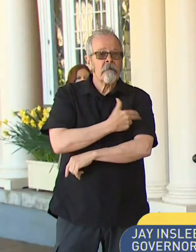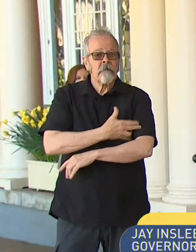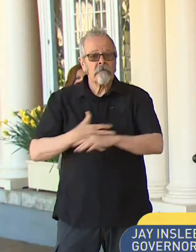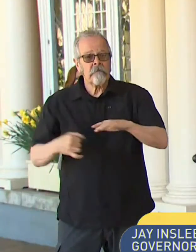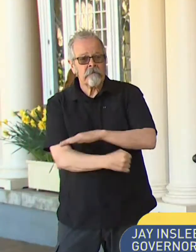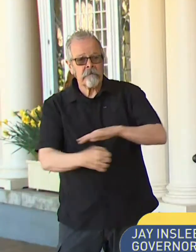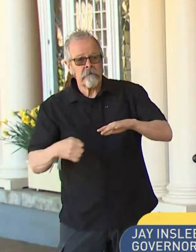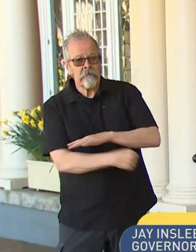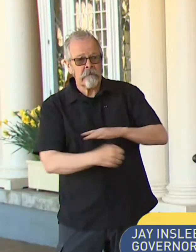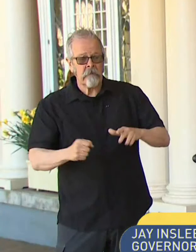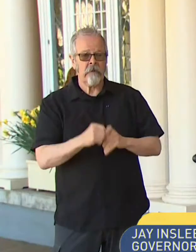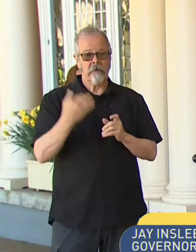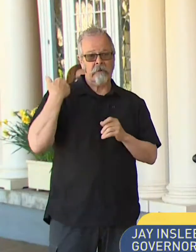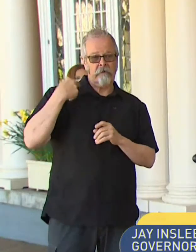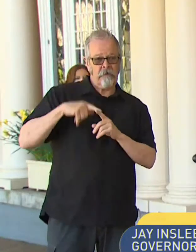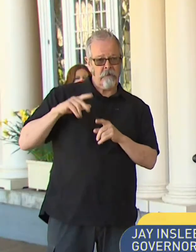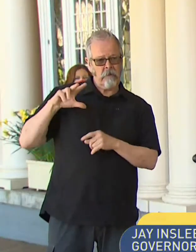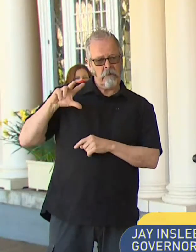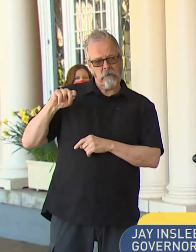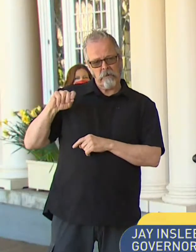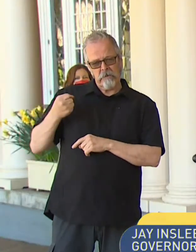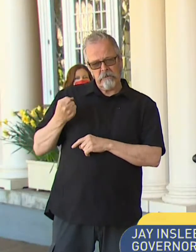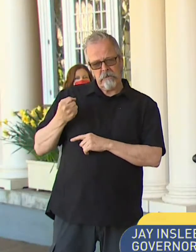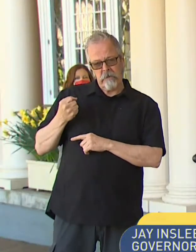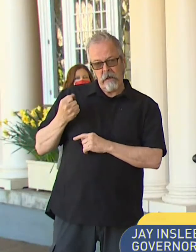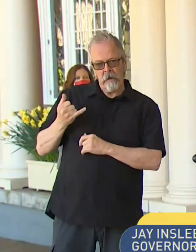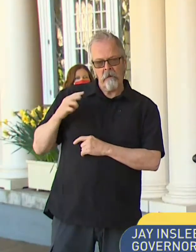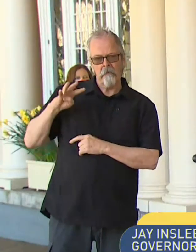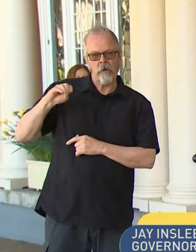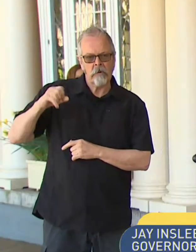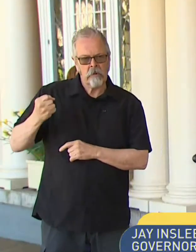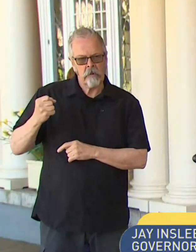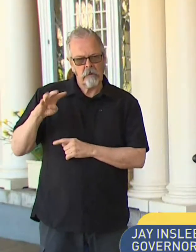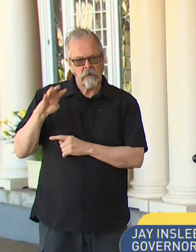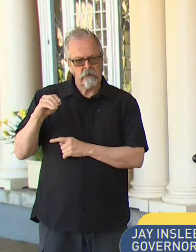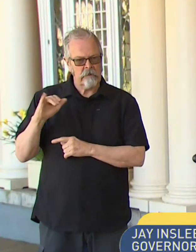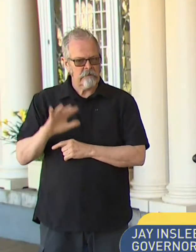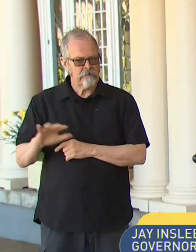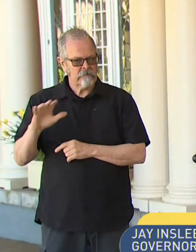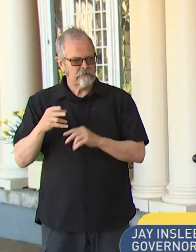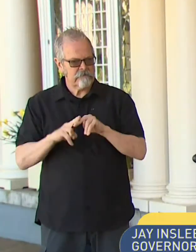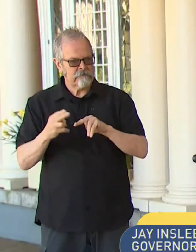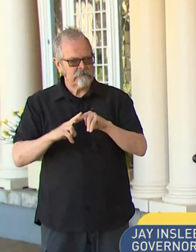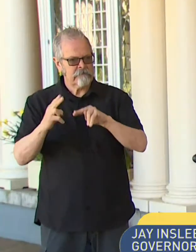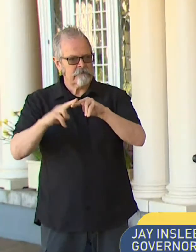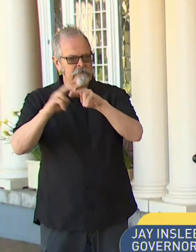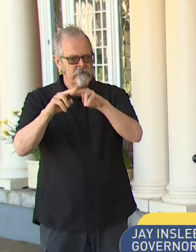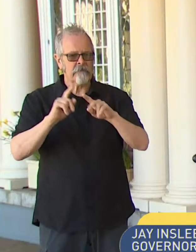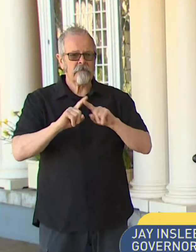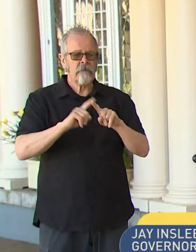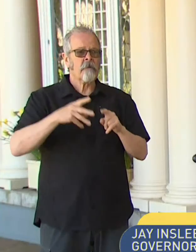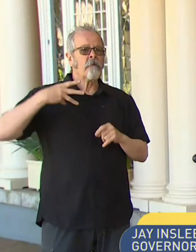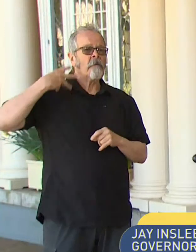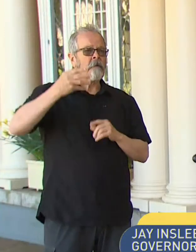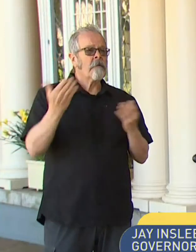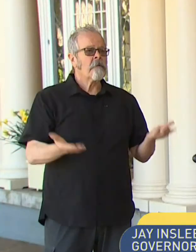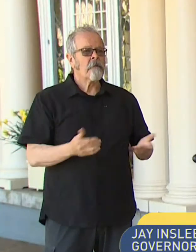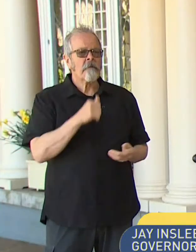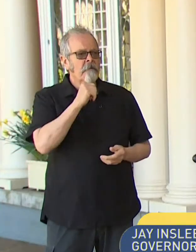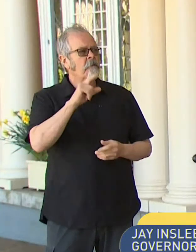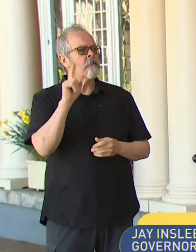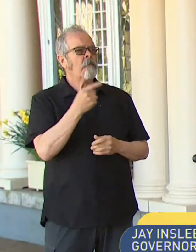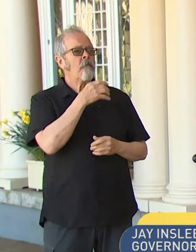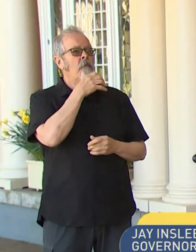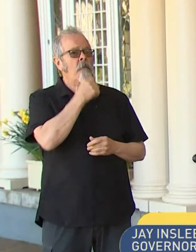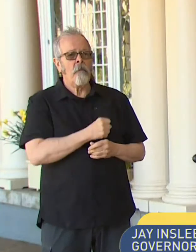30s. Now they're in the 40s. And these are all kinds of Washingtonians, not just those of age, but the younger